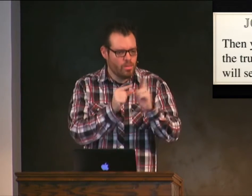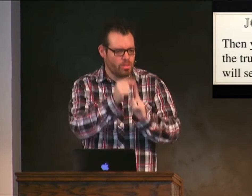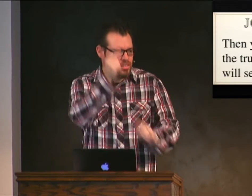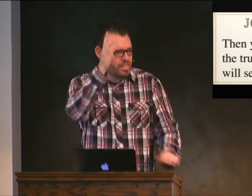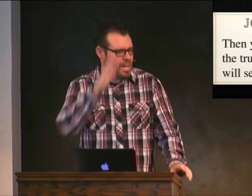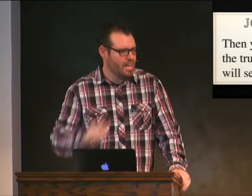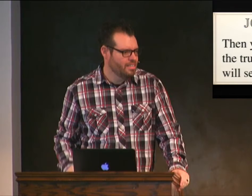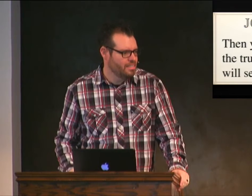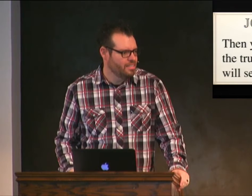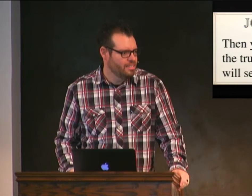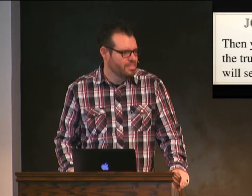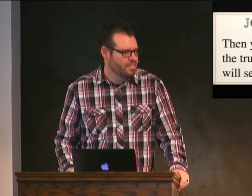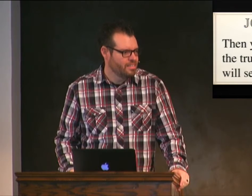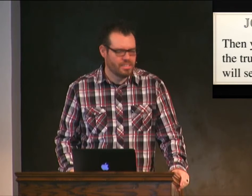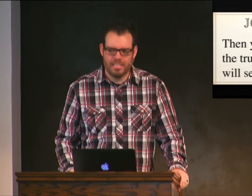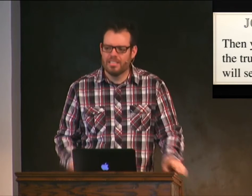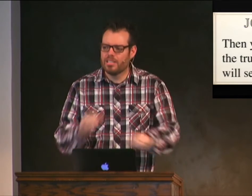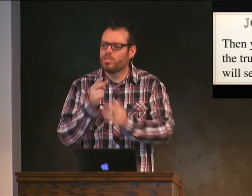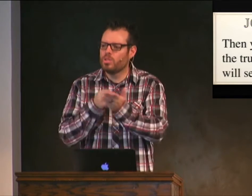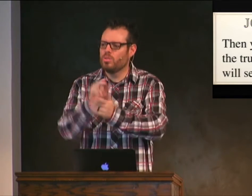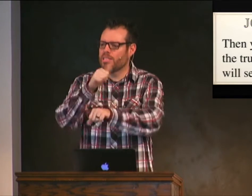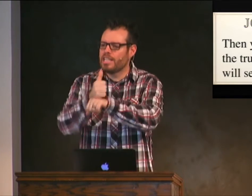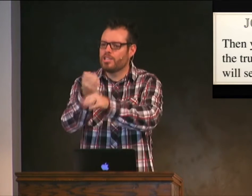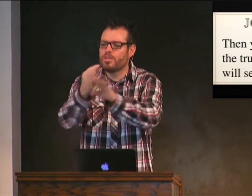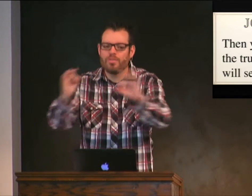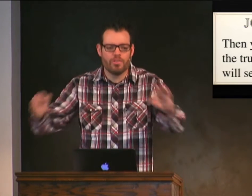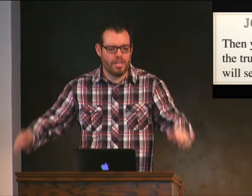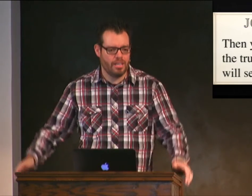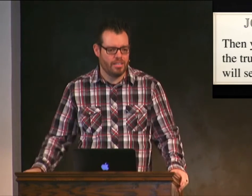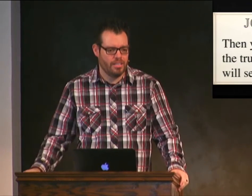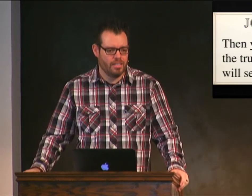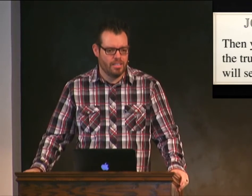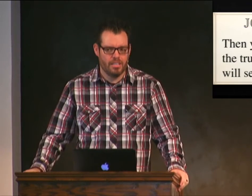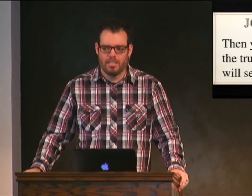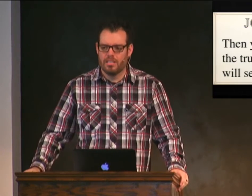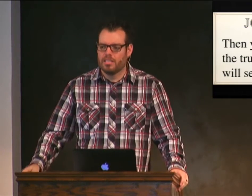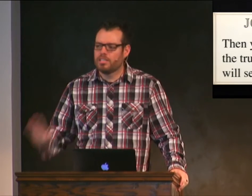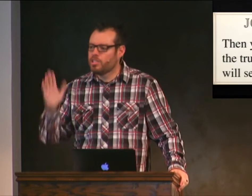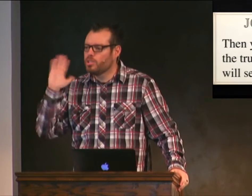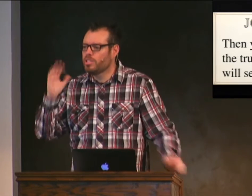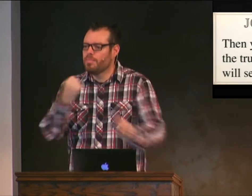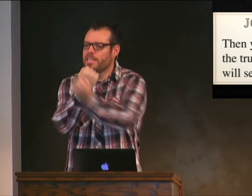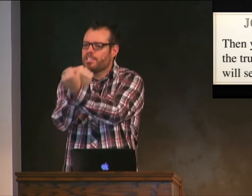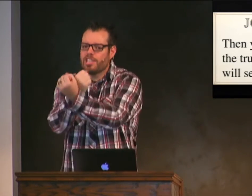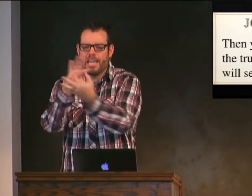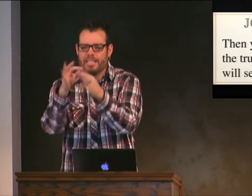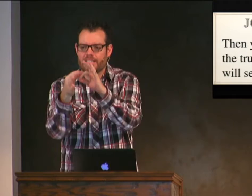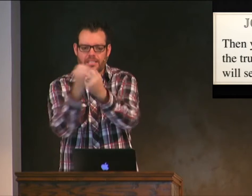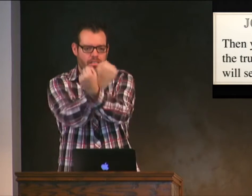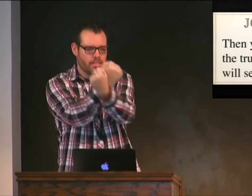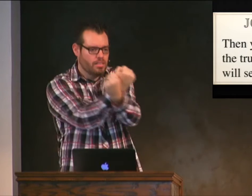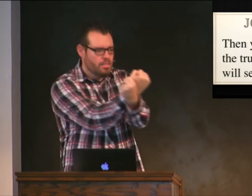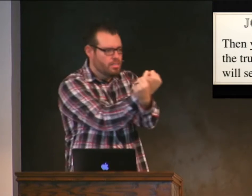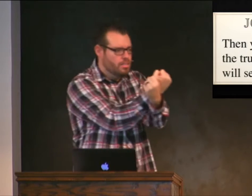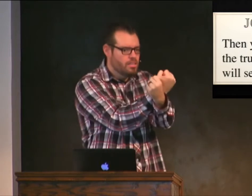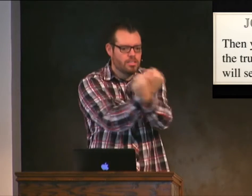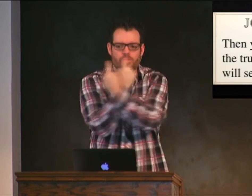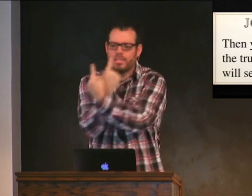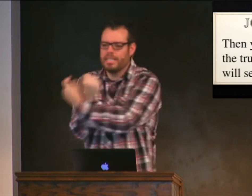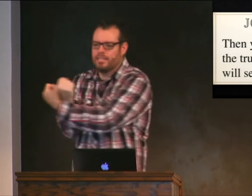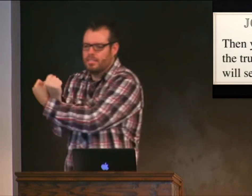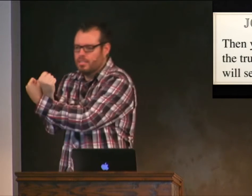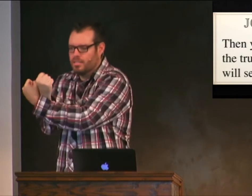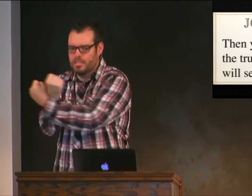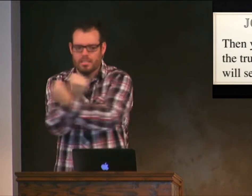When you read the word of God, the truth sets you free. Because you used to be in chains